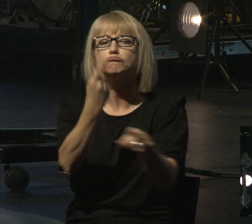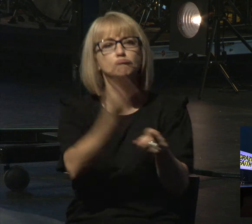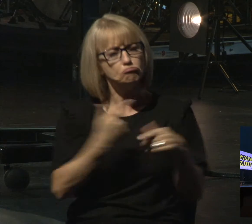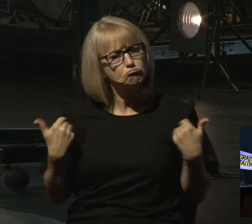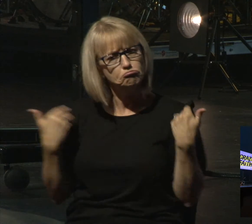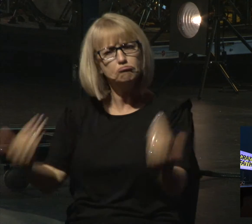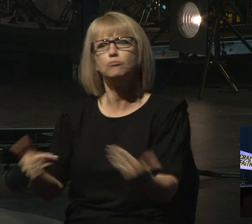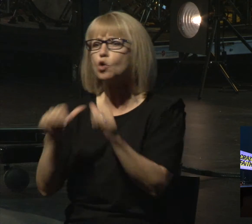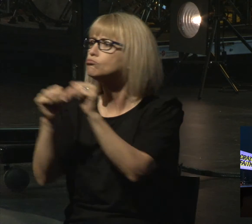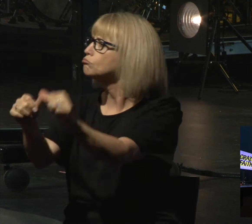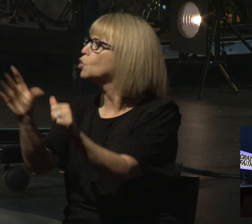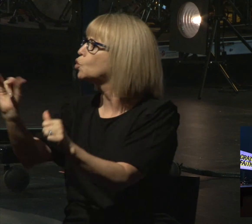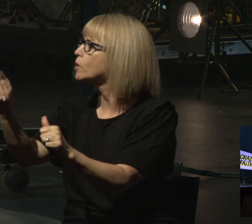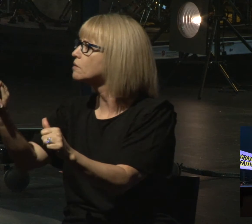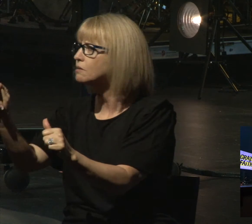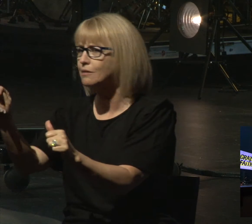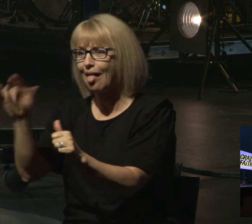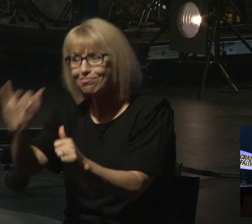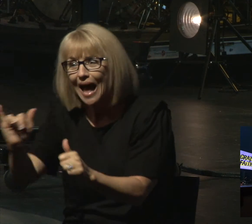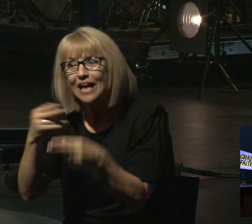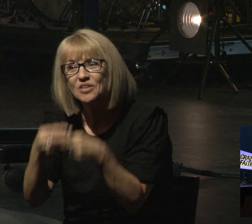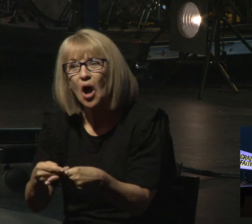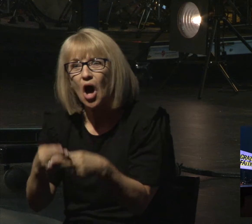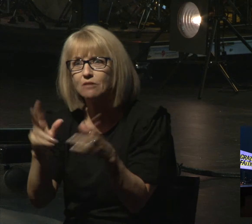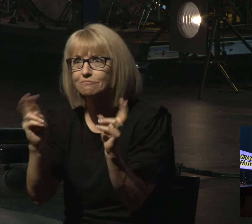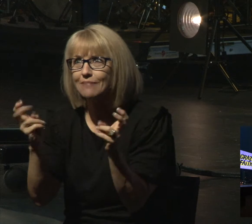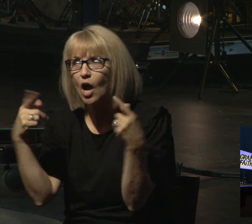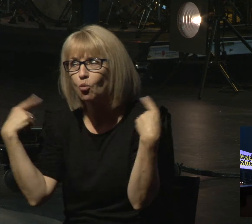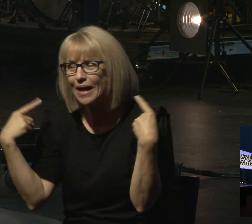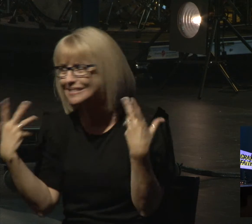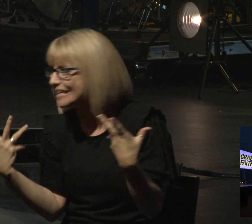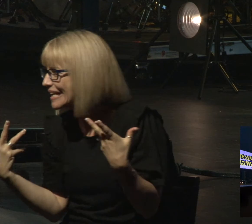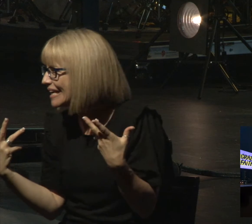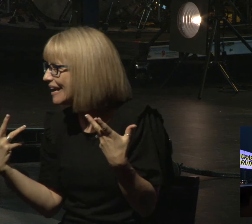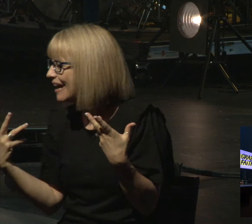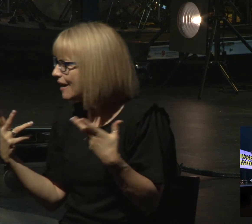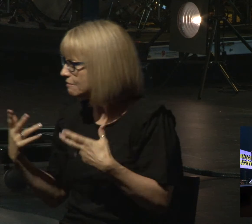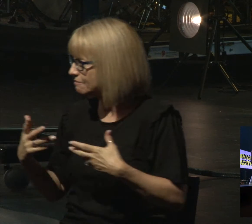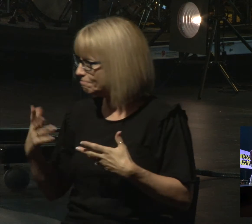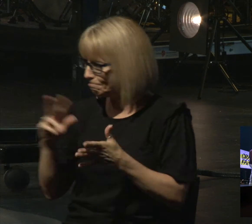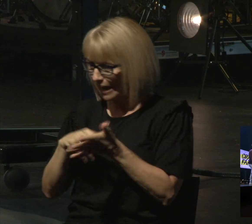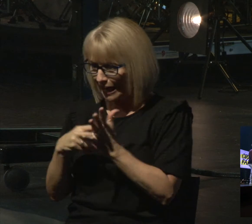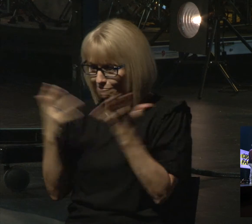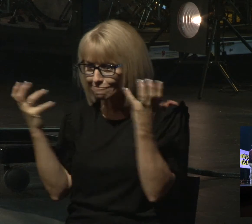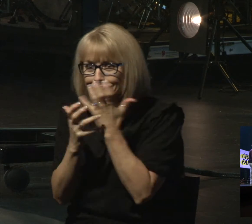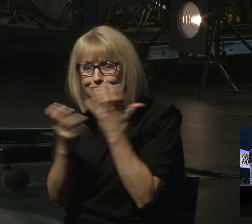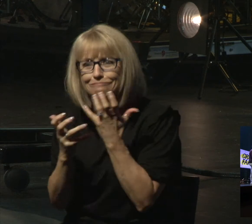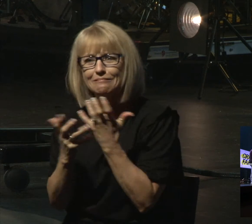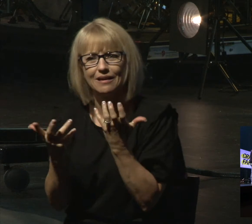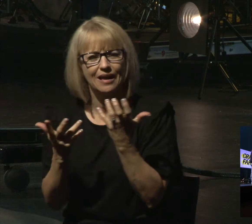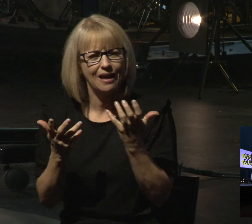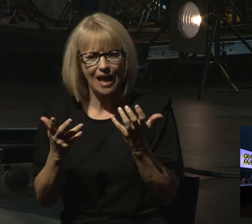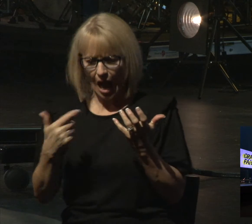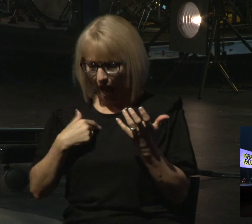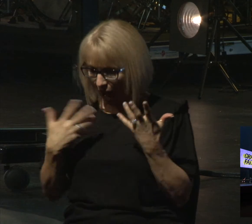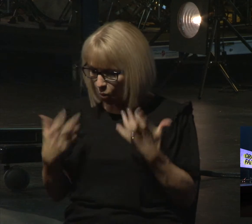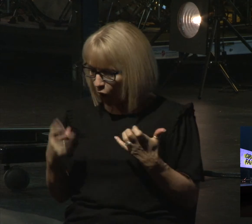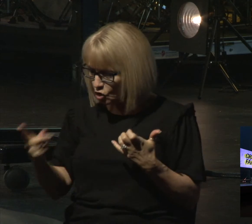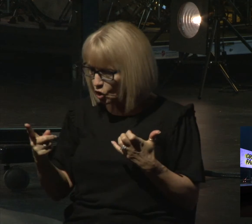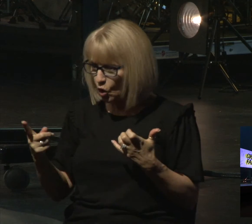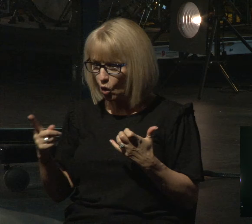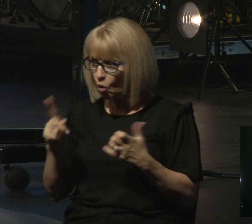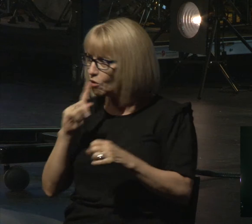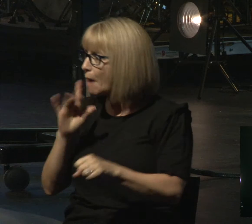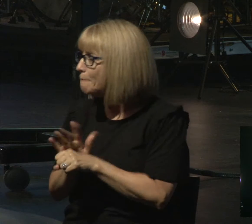what we're going to talk about today. And today I want to call you to a crazy faith and call you to making a crazy commitment together. So